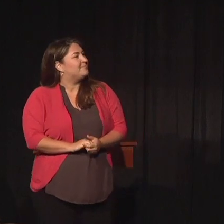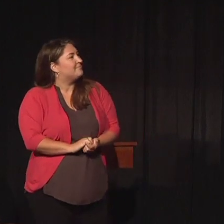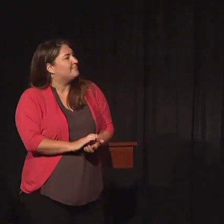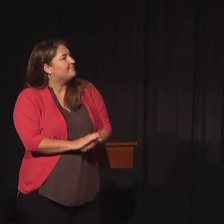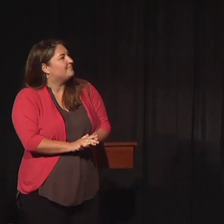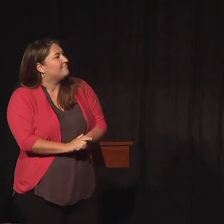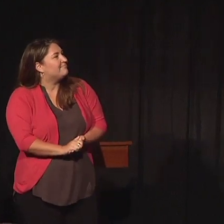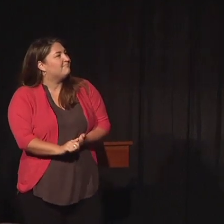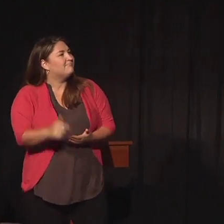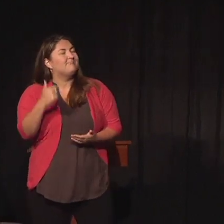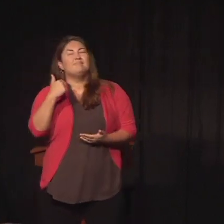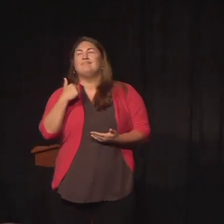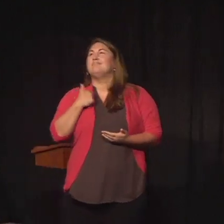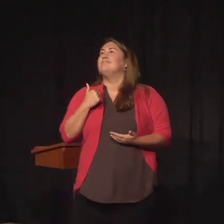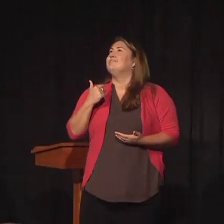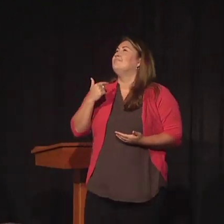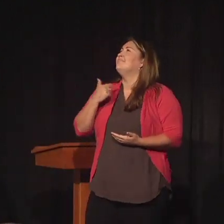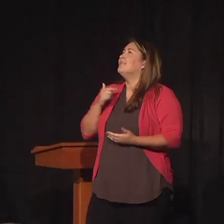I sought the Lord,